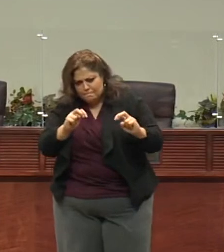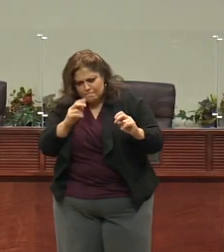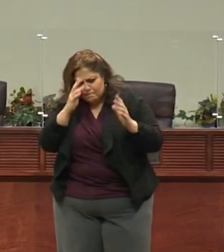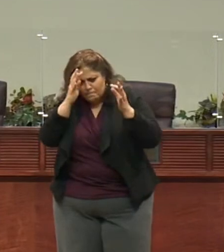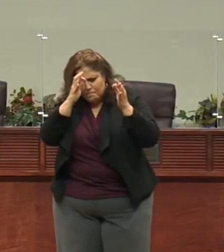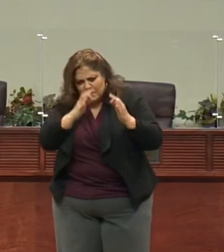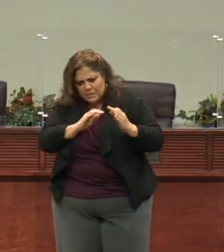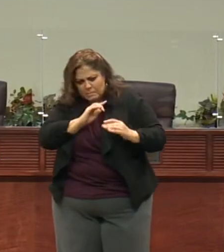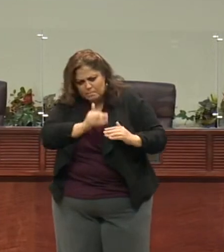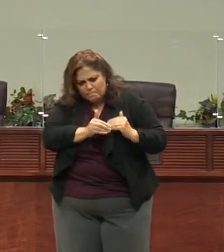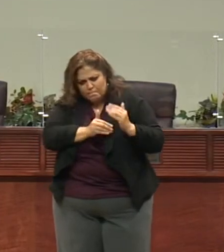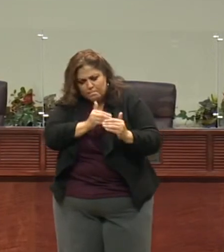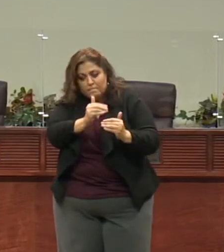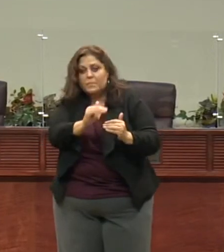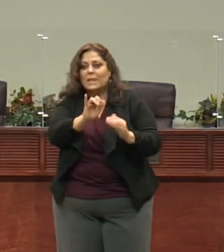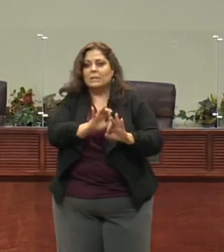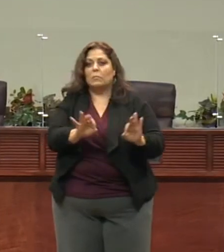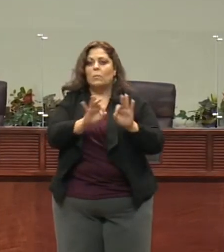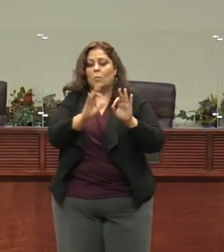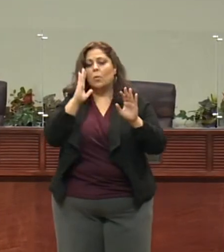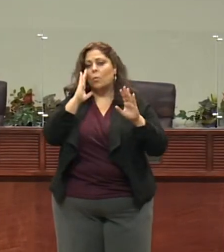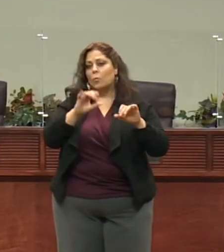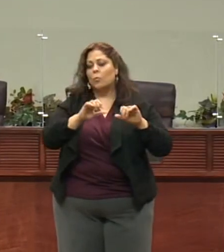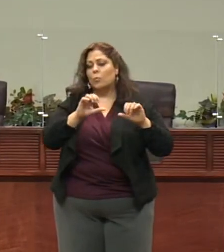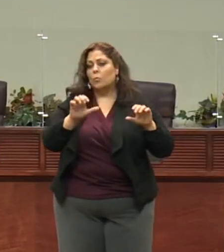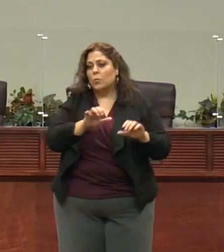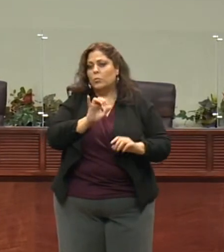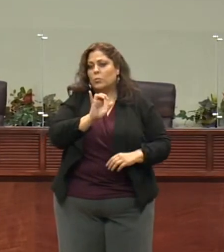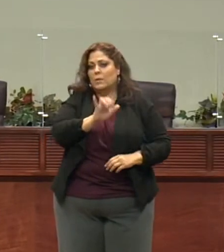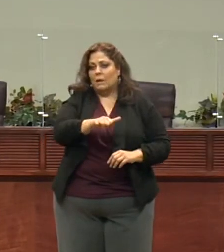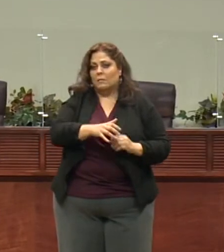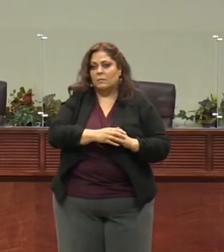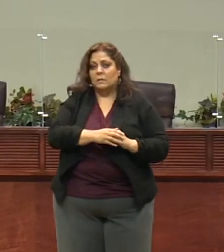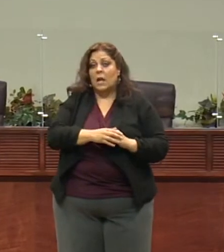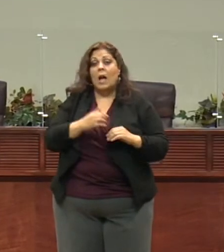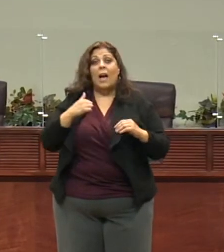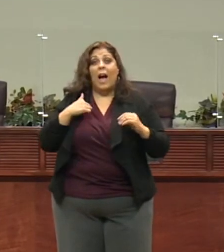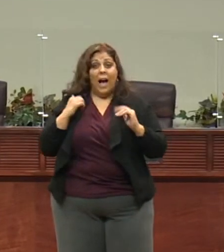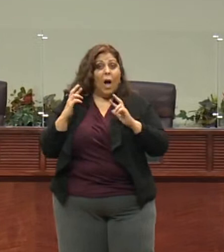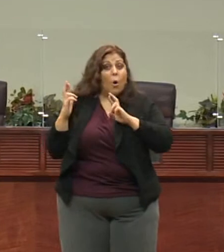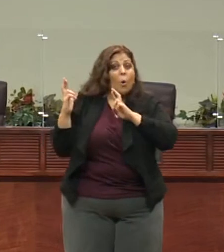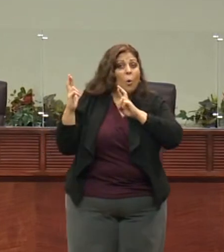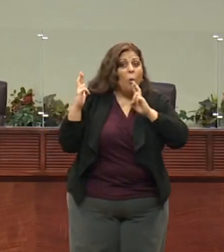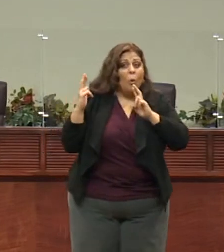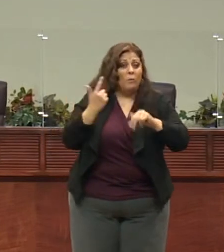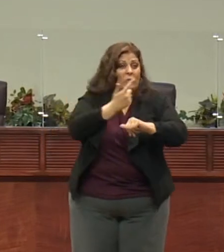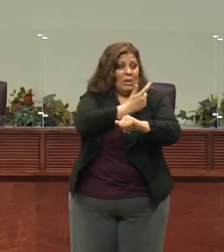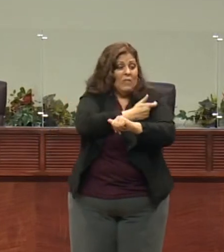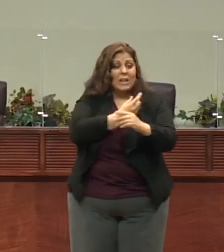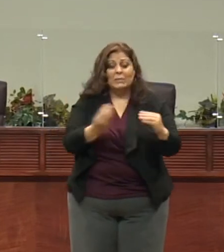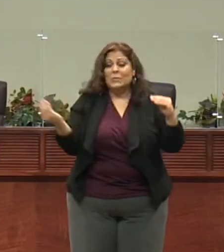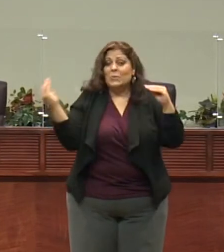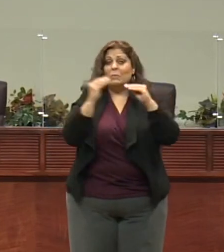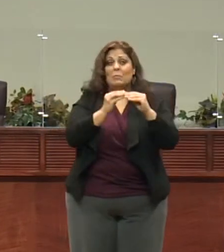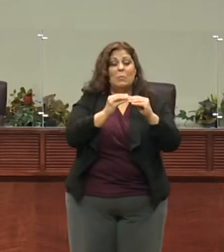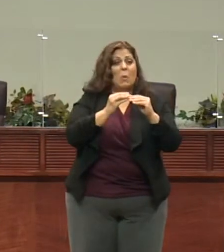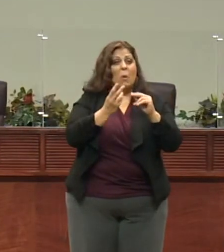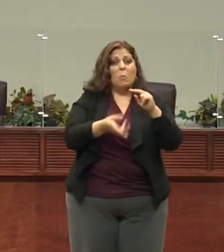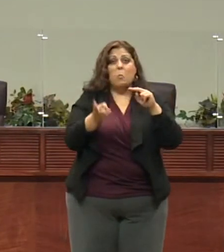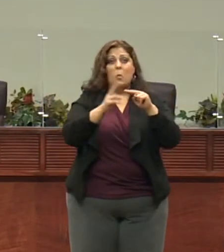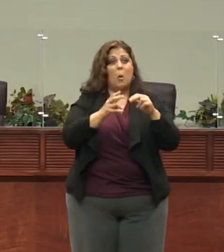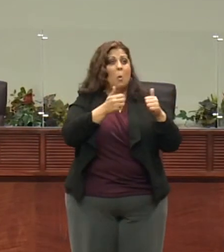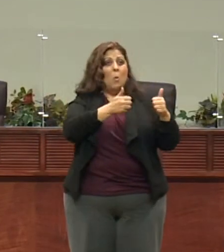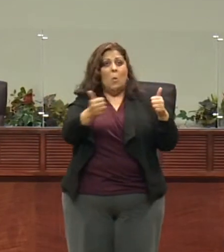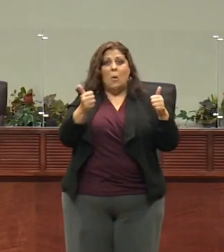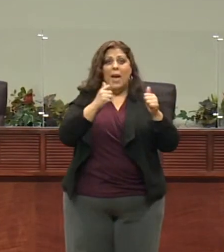that we would significantly increase the rate of vaccination within our community, and ultimately we would see the